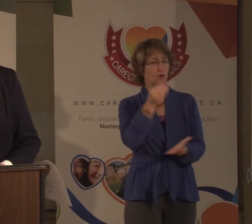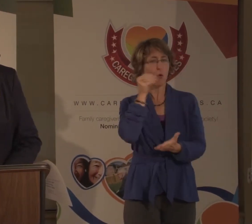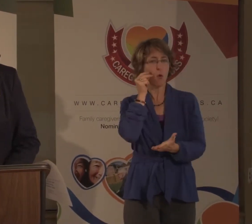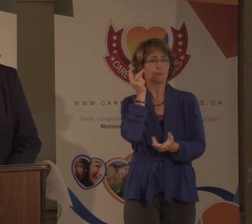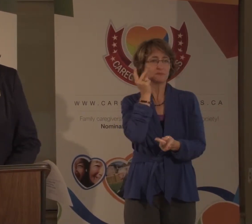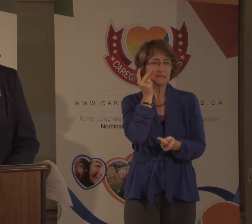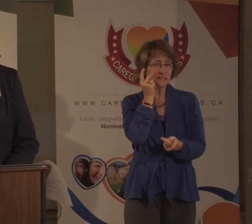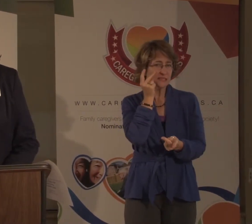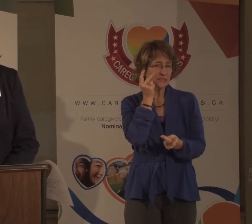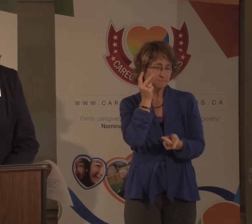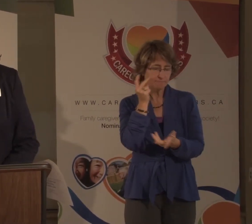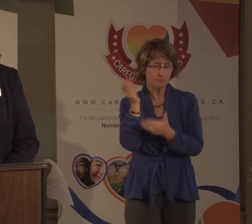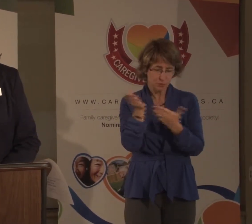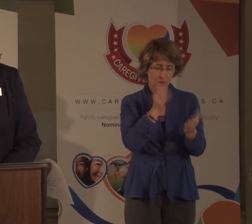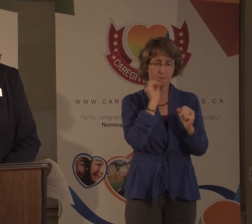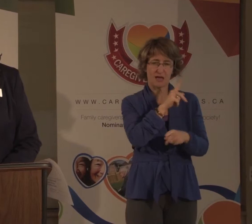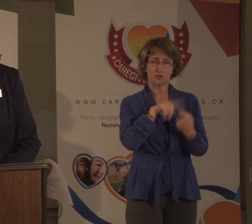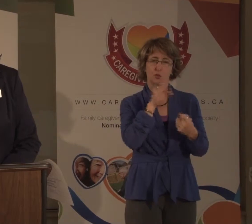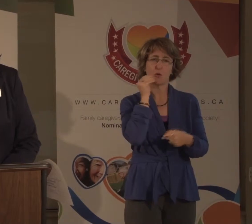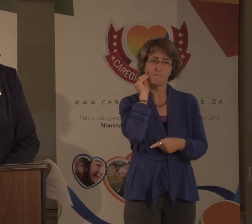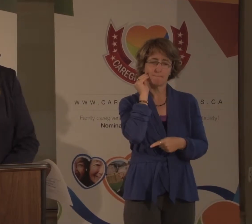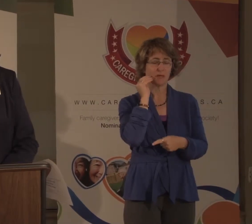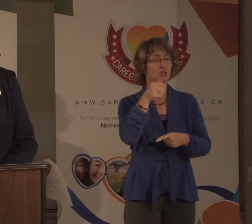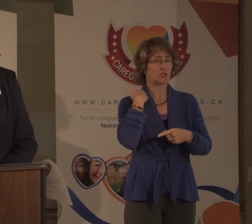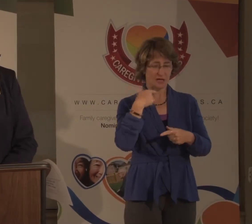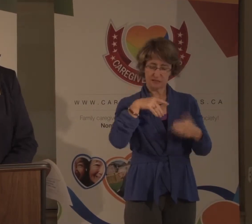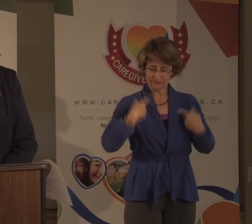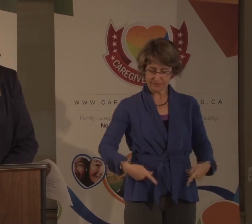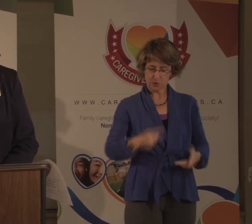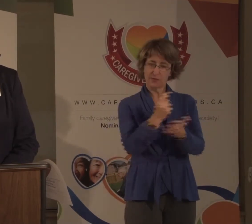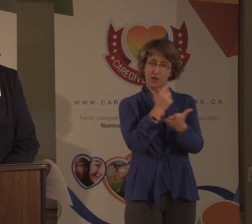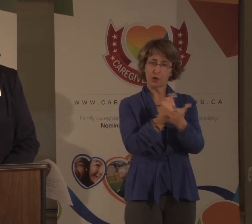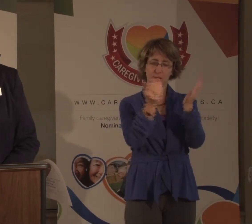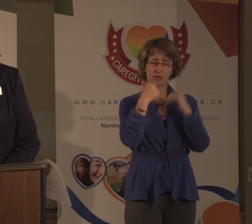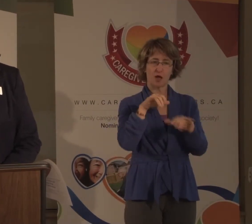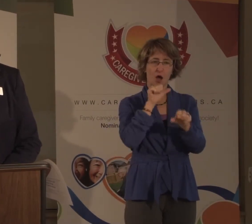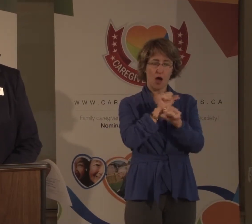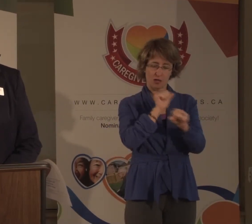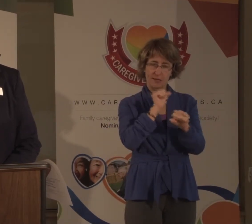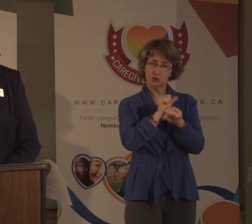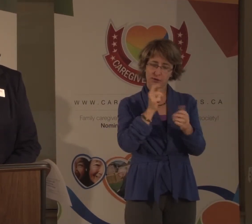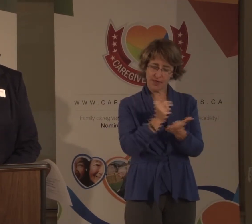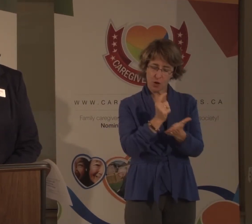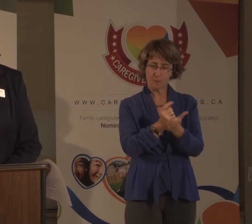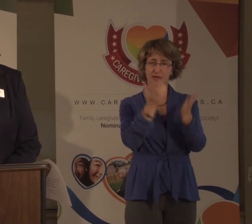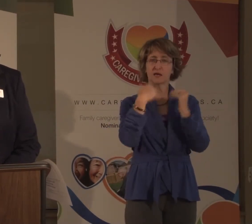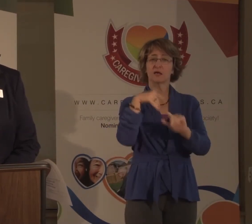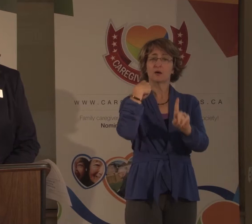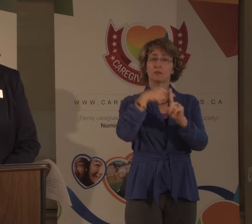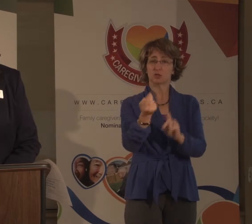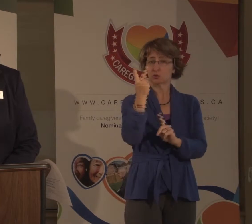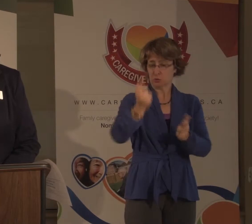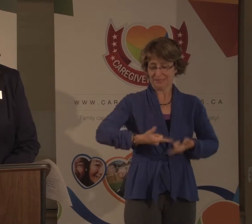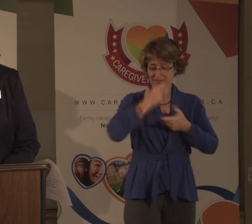do. She has physiotherapy, she has occupational therapy, she has 2 live-in caregivers